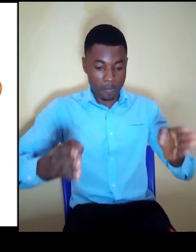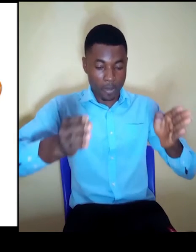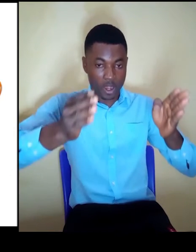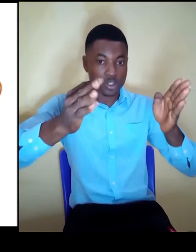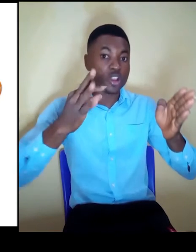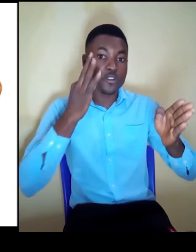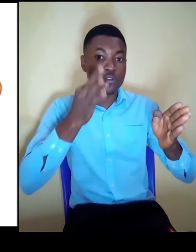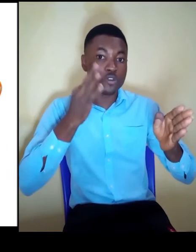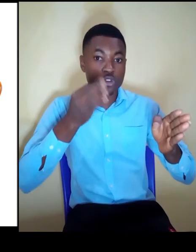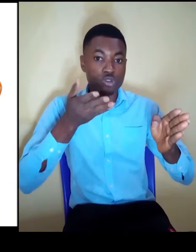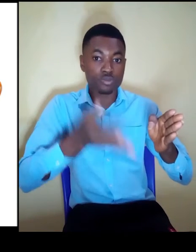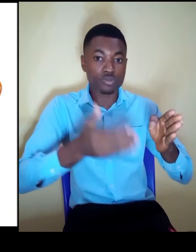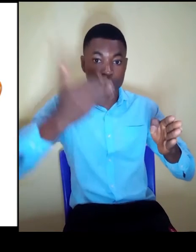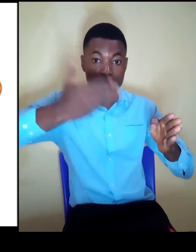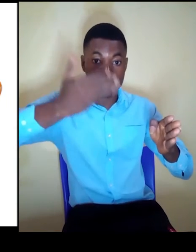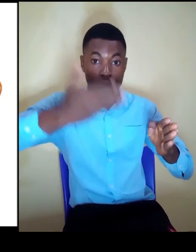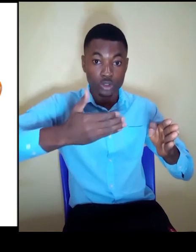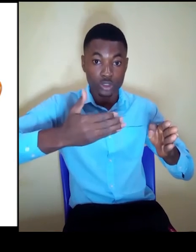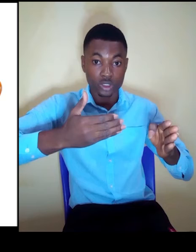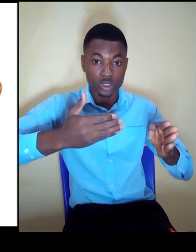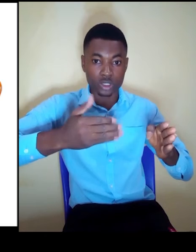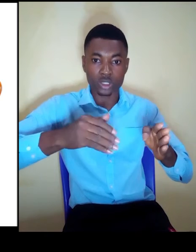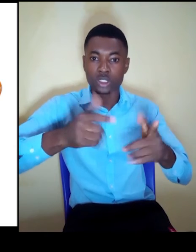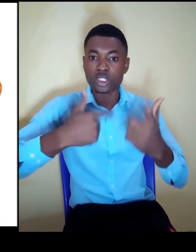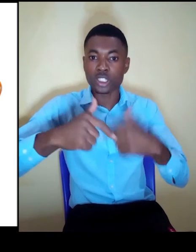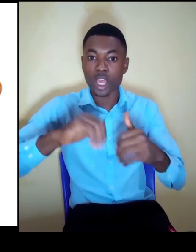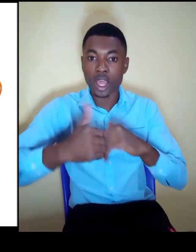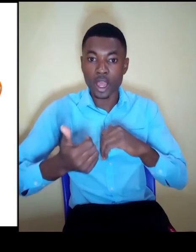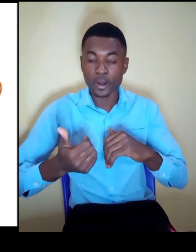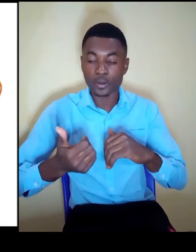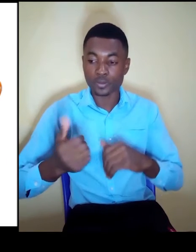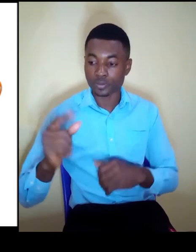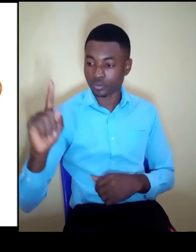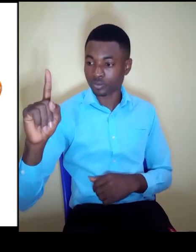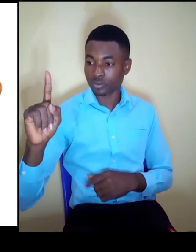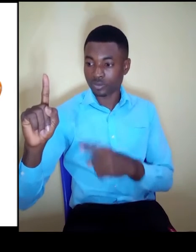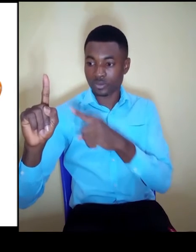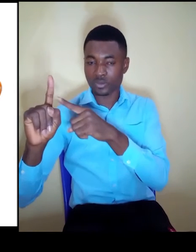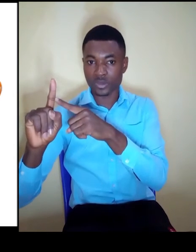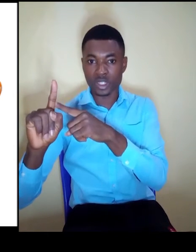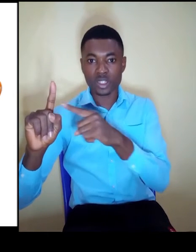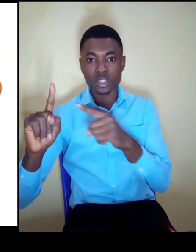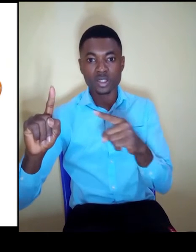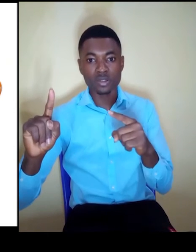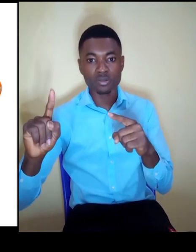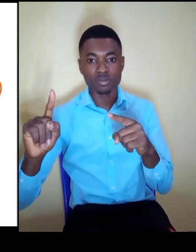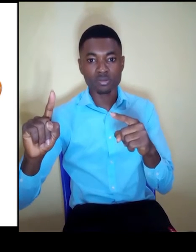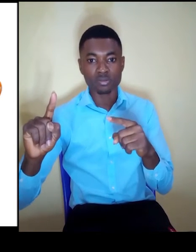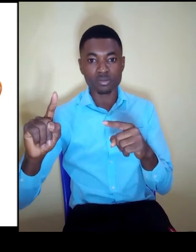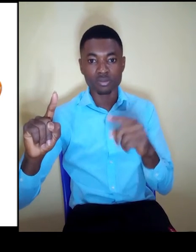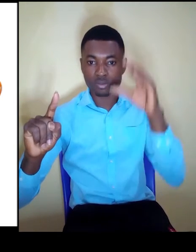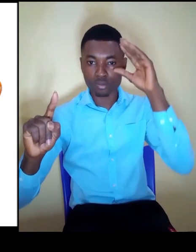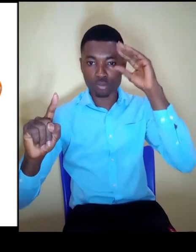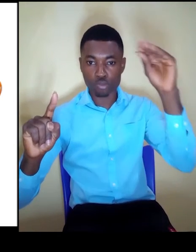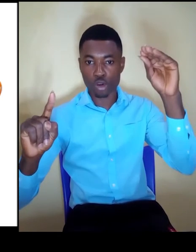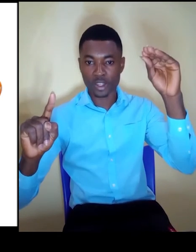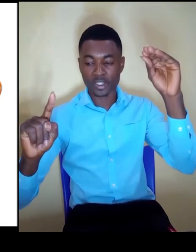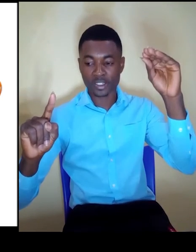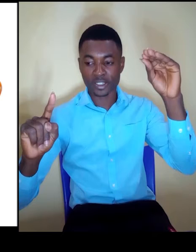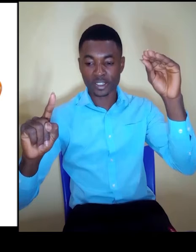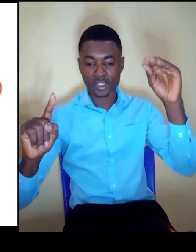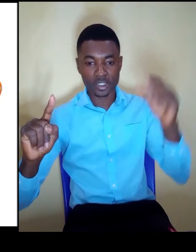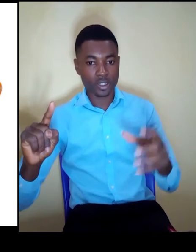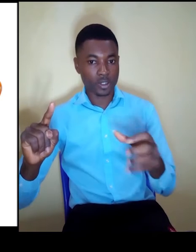front of him, depicted with an entity classifier where the entity, which is the index finger, refers to the